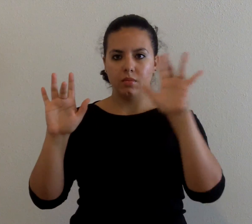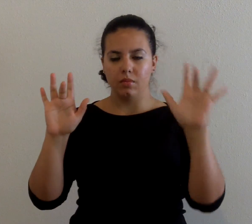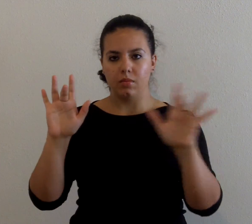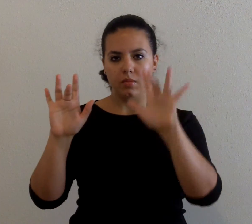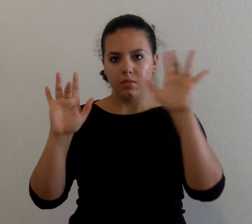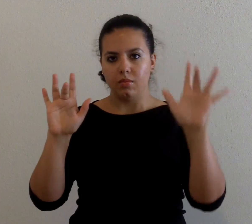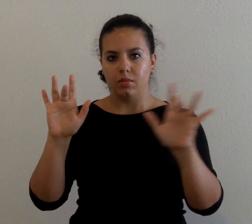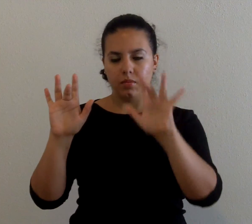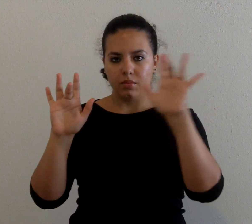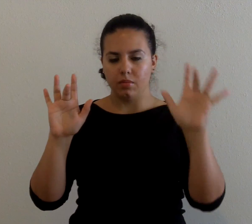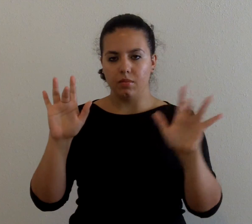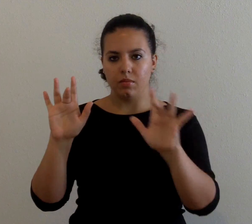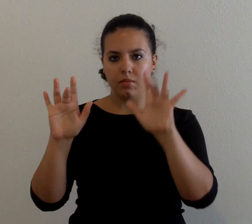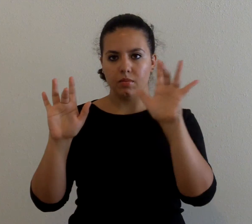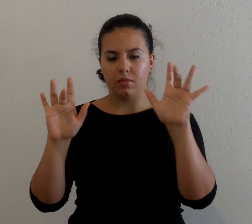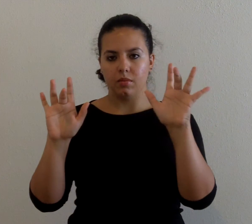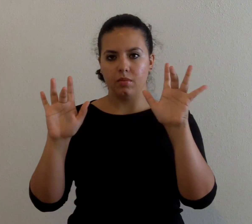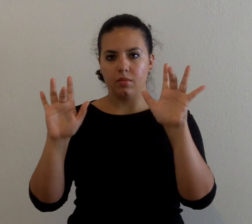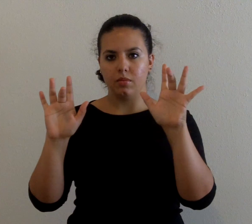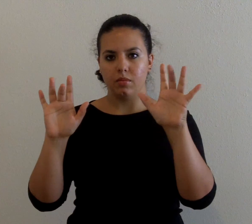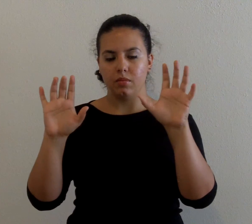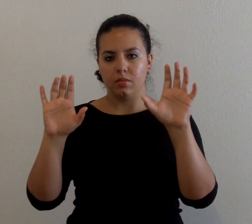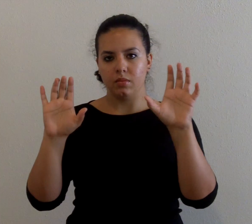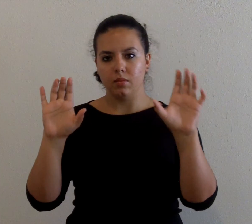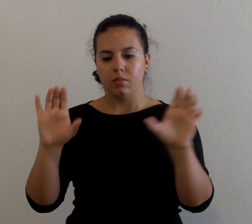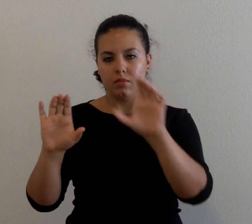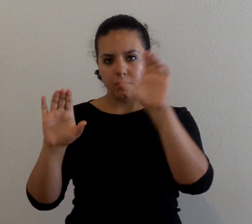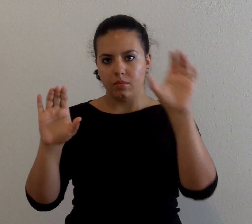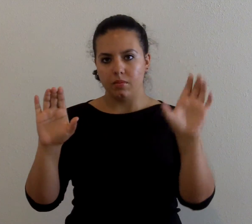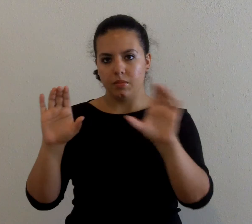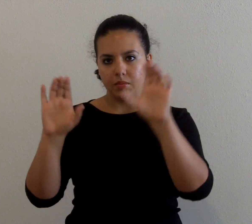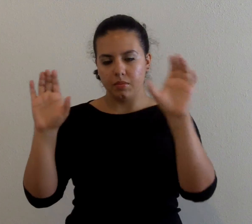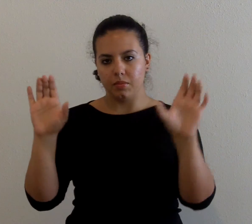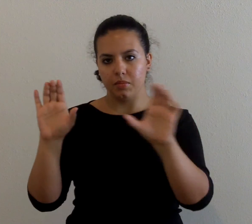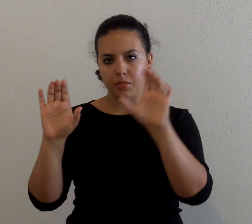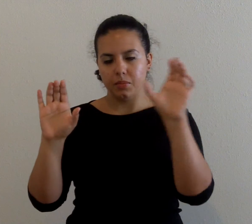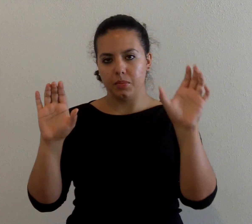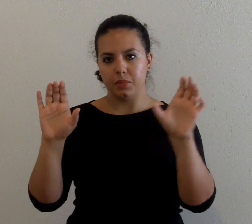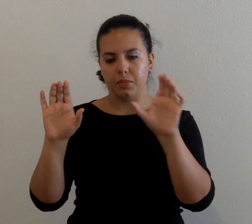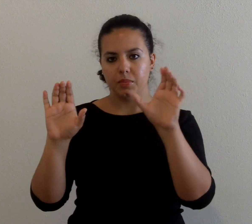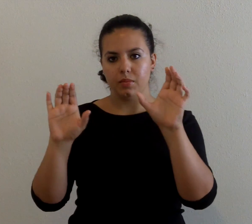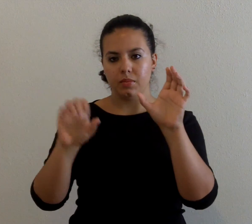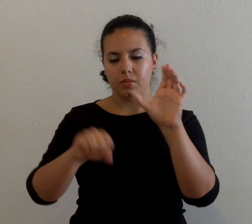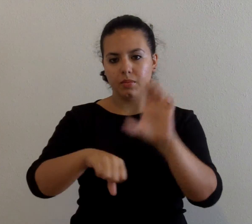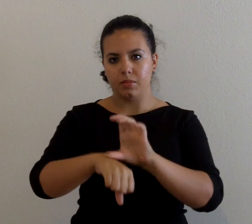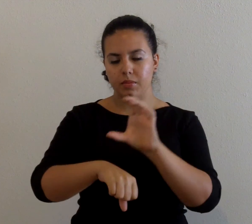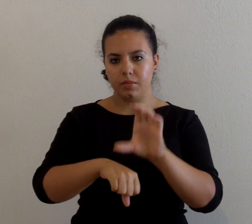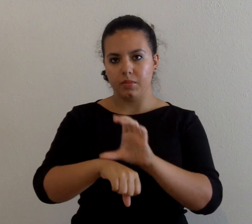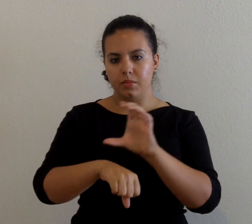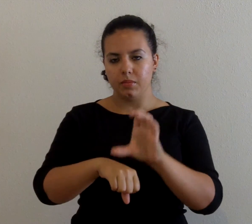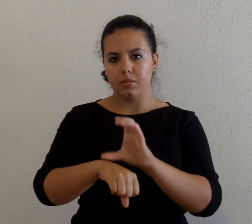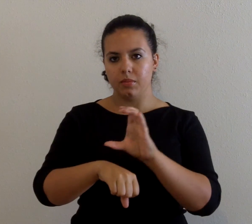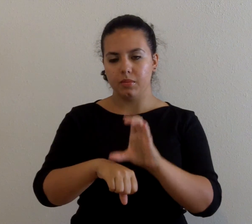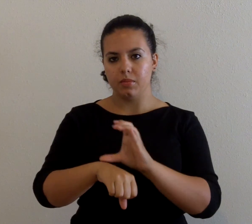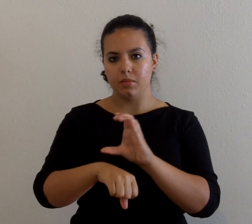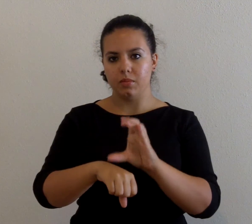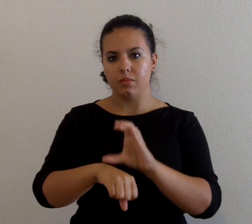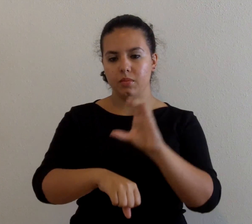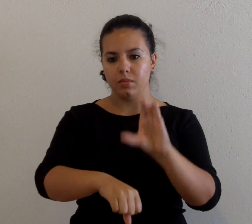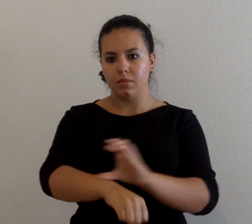moves, computer. You can do it with two C's, computer. You can do computer on your hand. You can do computer that goes